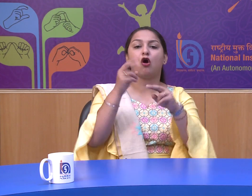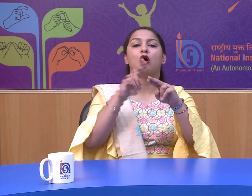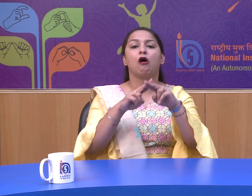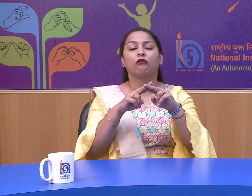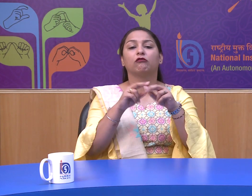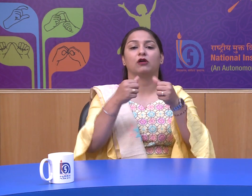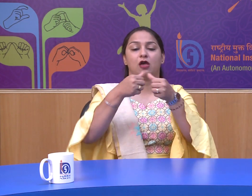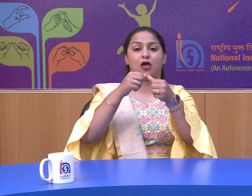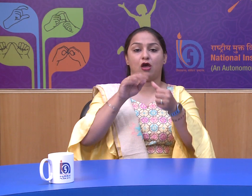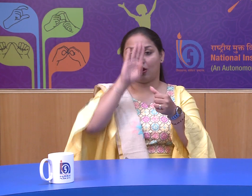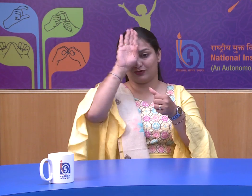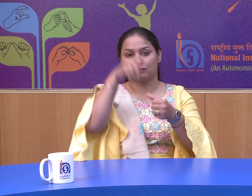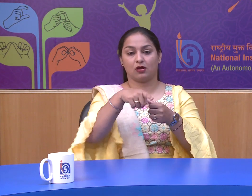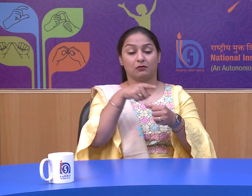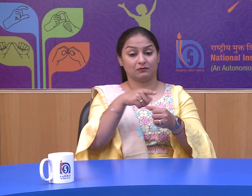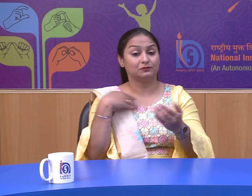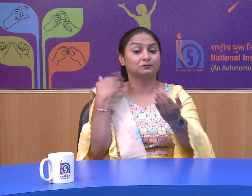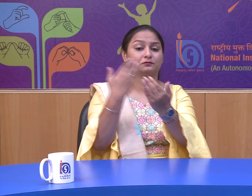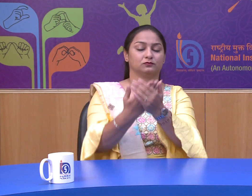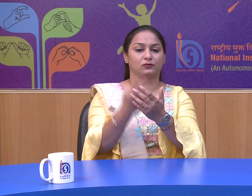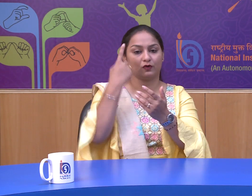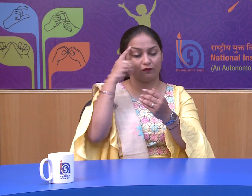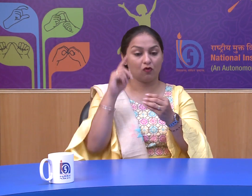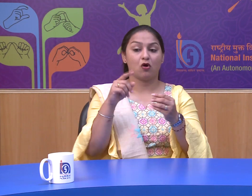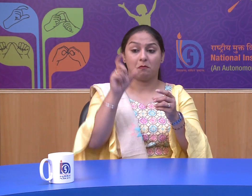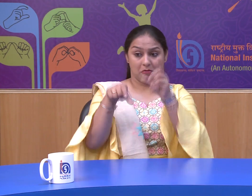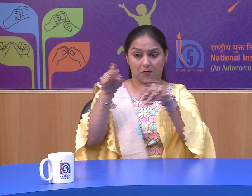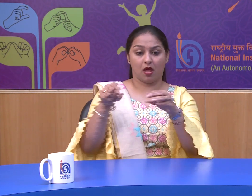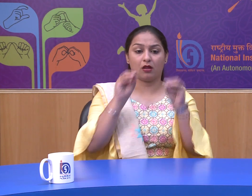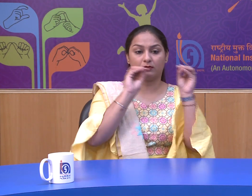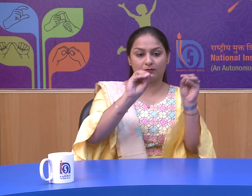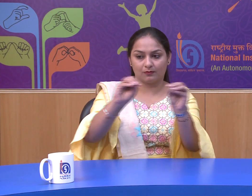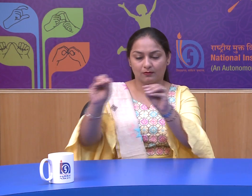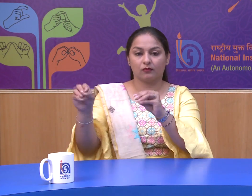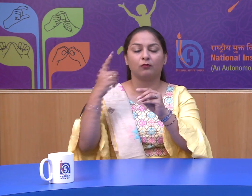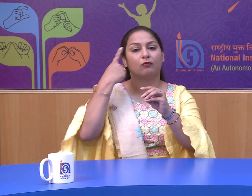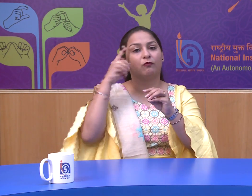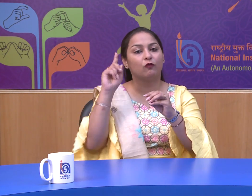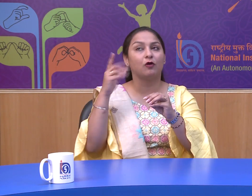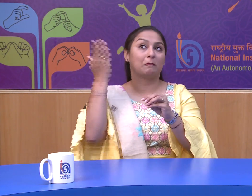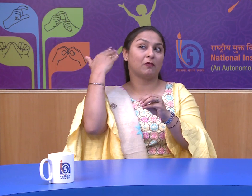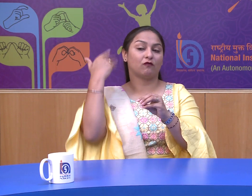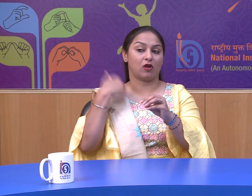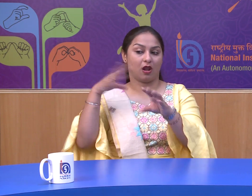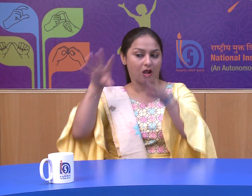that he attempted to educate his people through his public